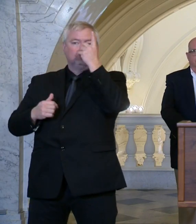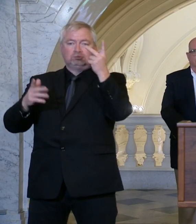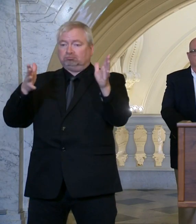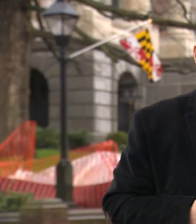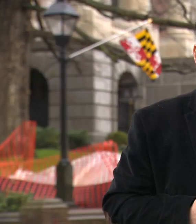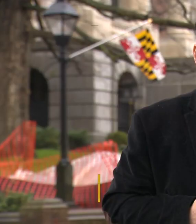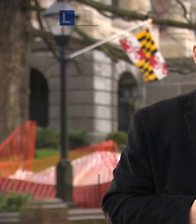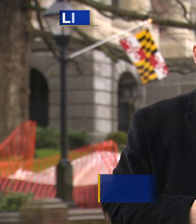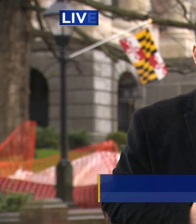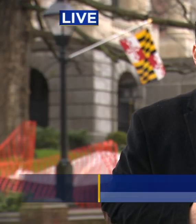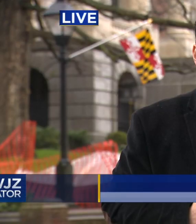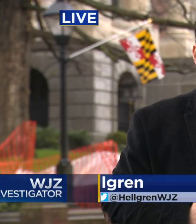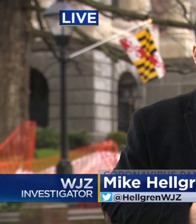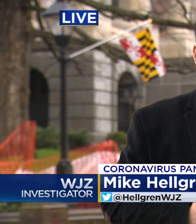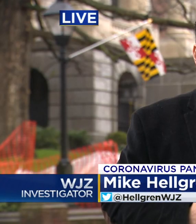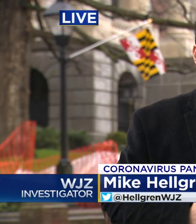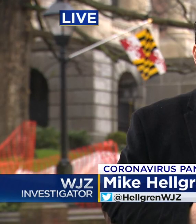large.